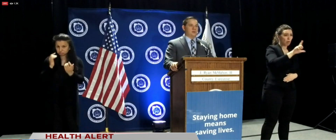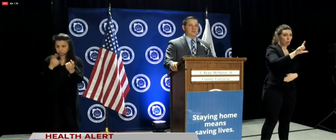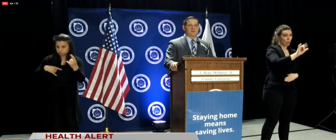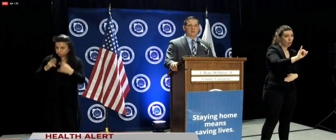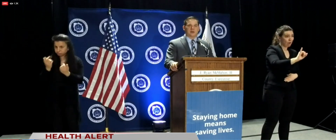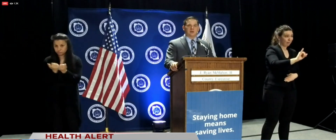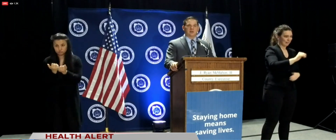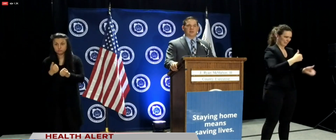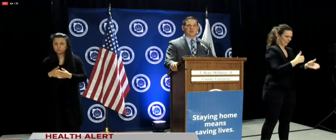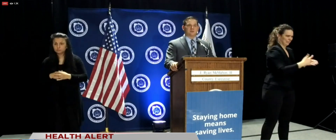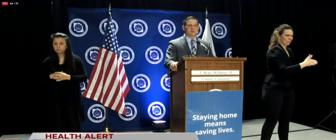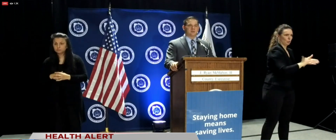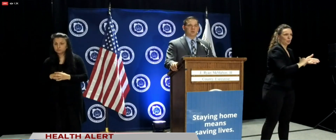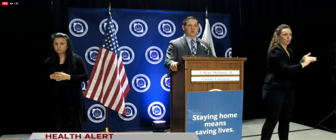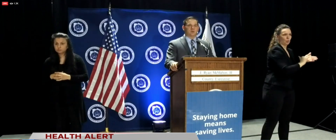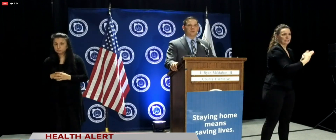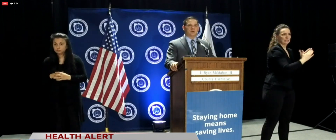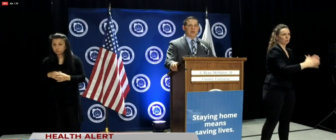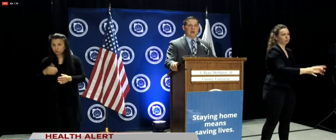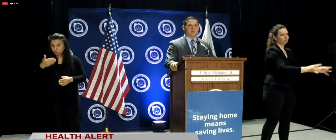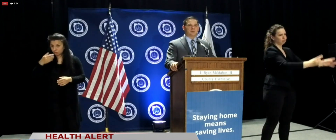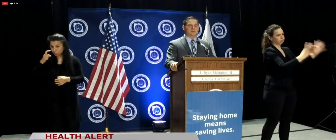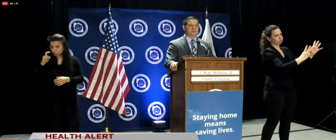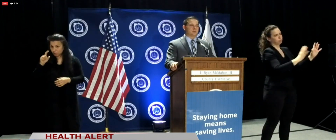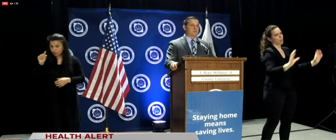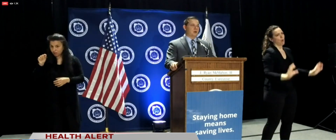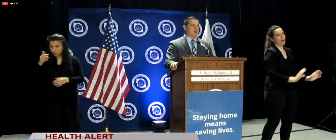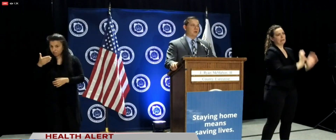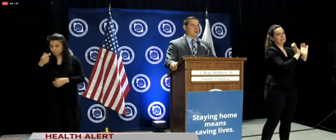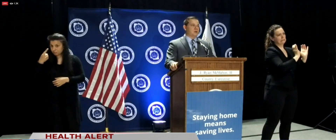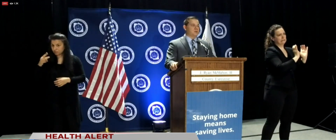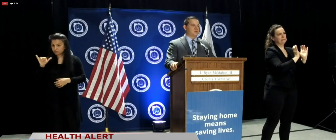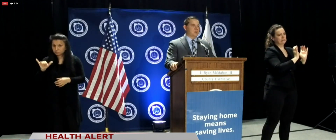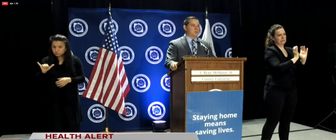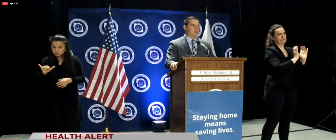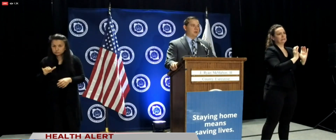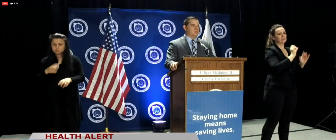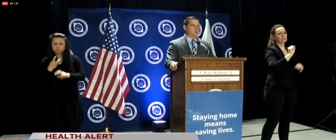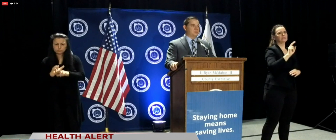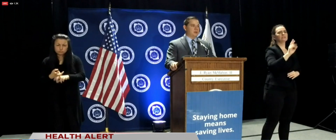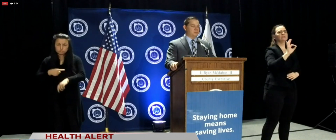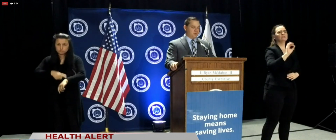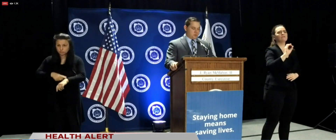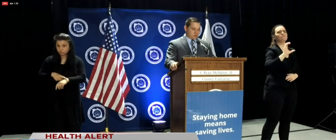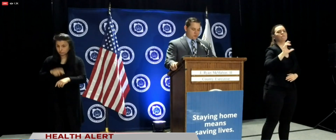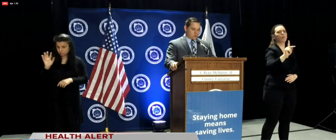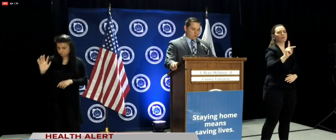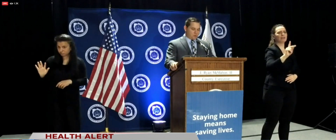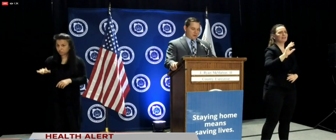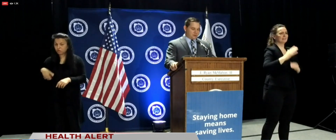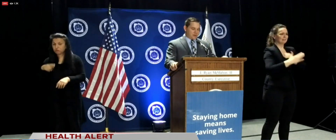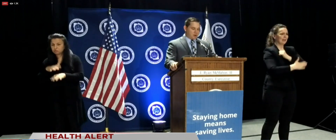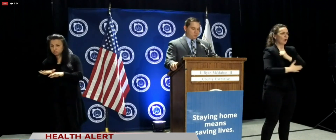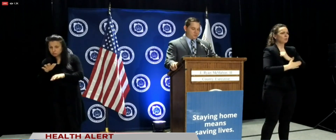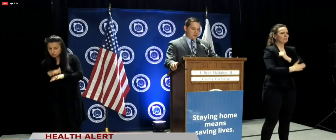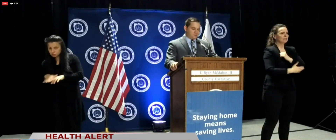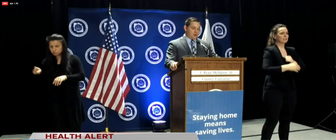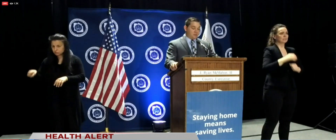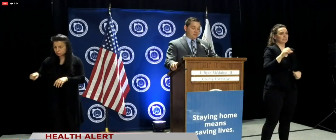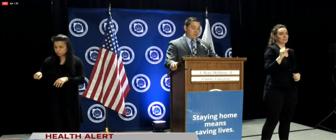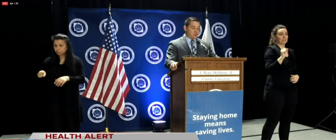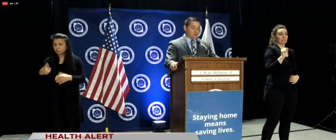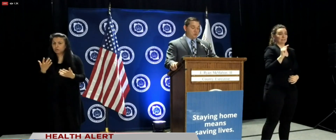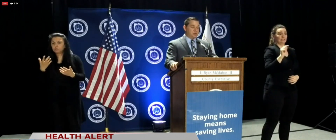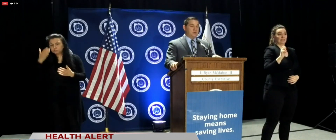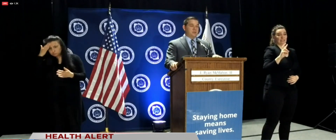I know the Suffolk County Executive, Steve Ballone, will be very happy to see some of our nurses coming down to see them. So I want to thank Upstate for